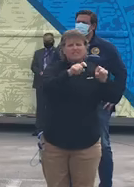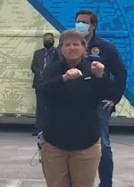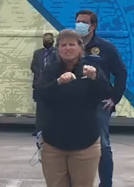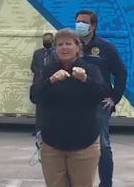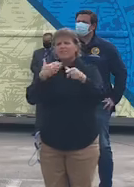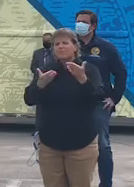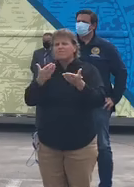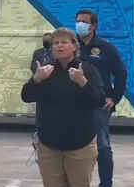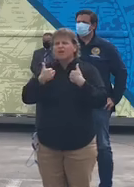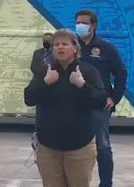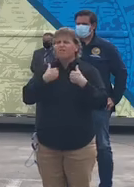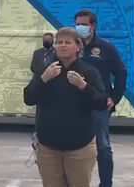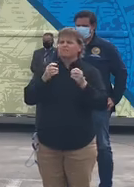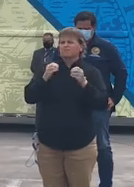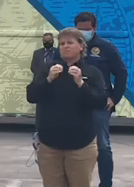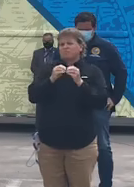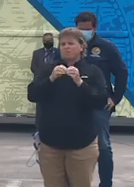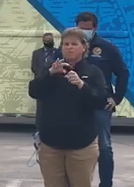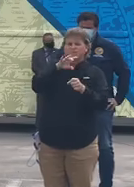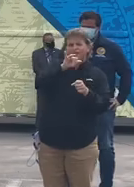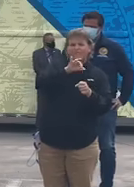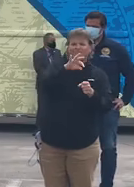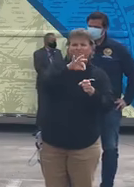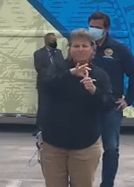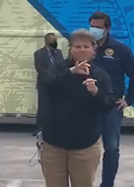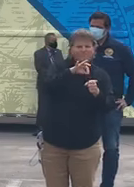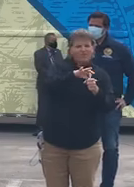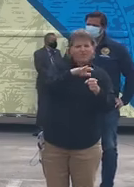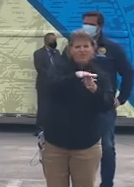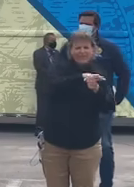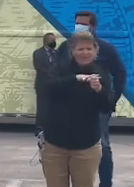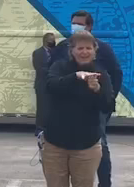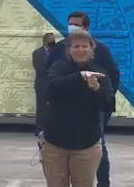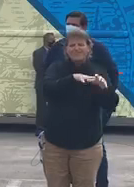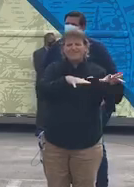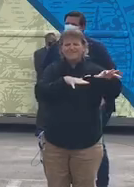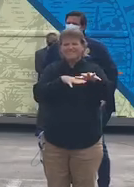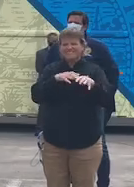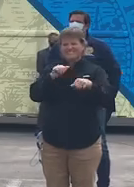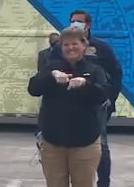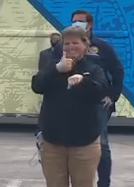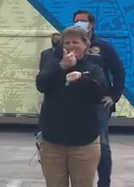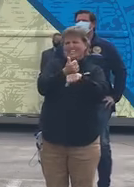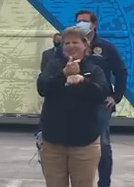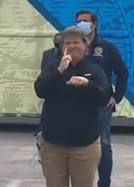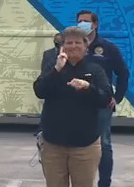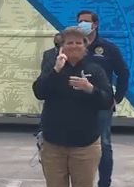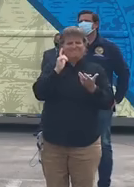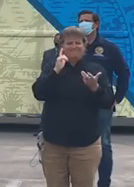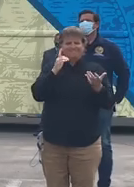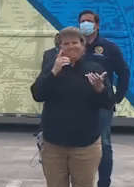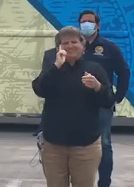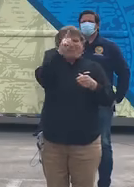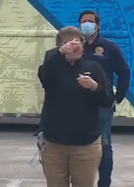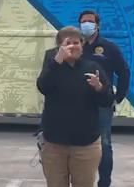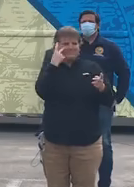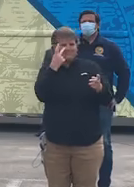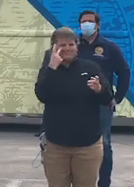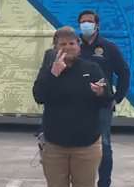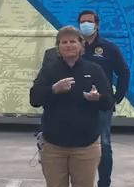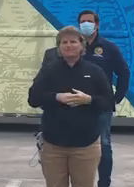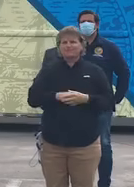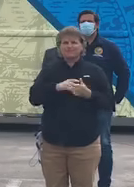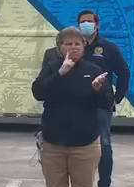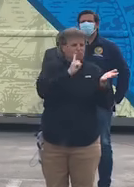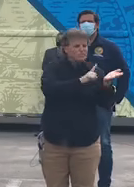home testing is up to the same sort of standards? And so we're examining all sorts of different ways to try to make this easier to bring